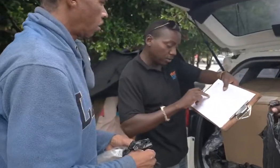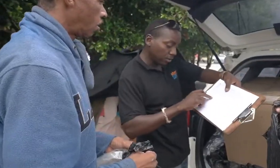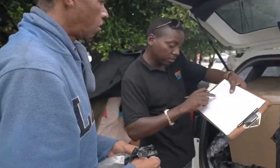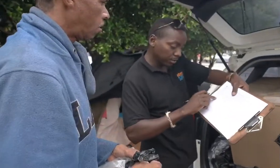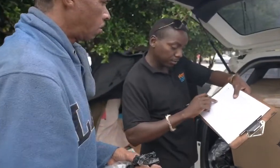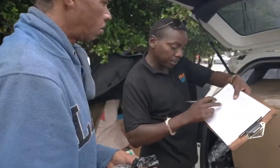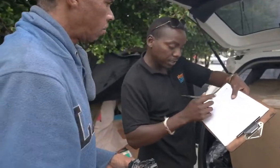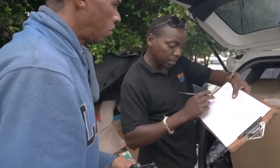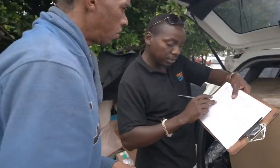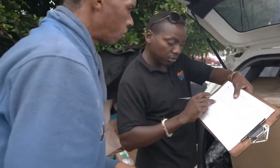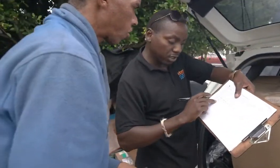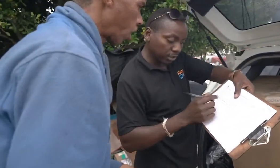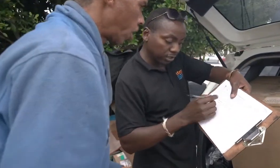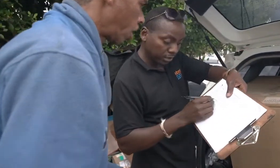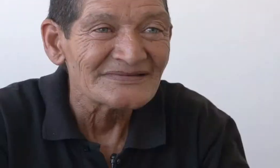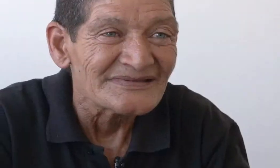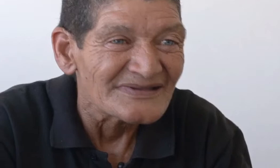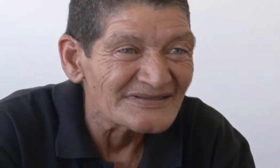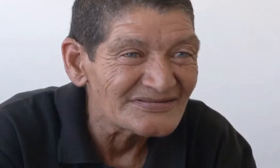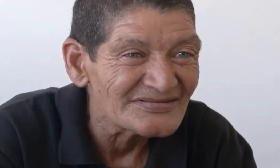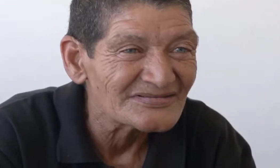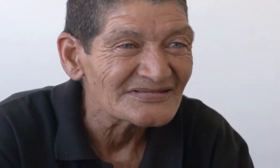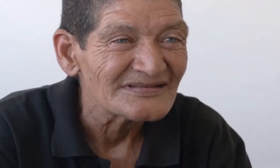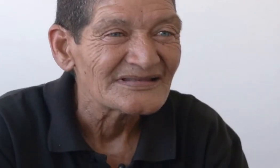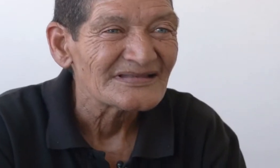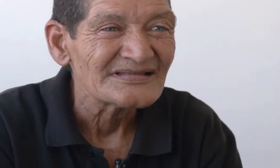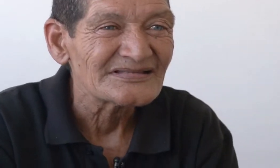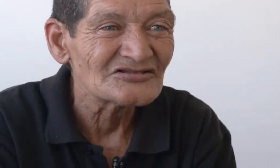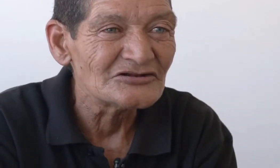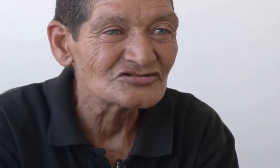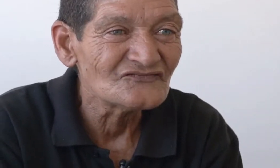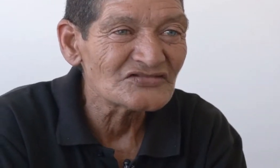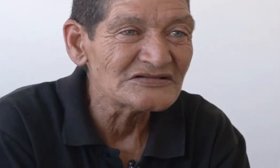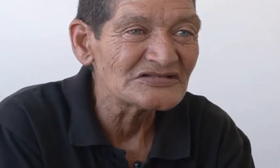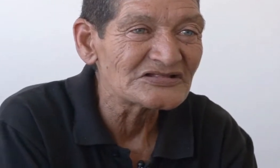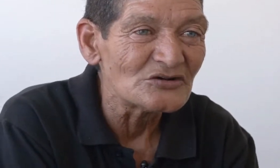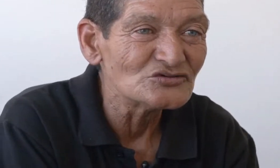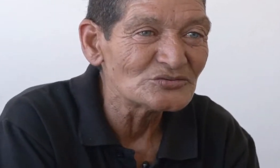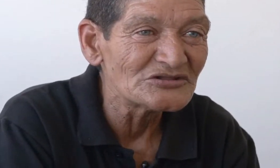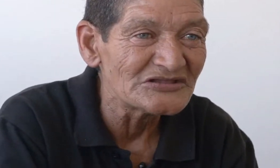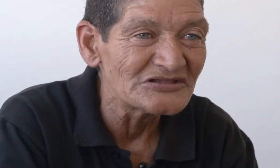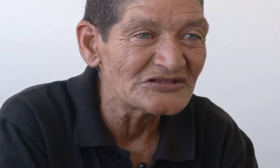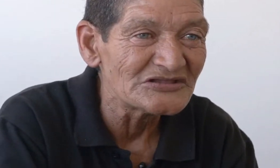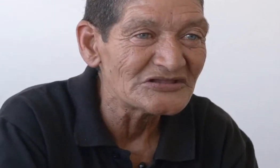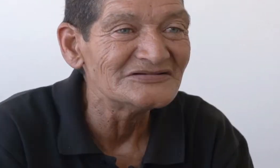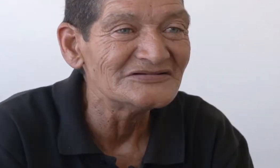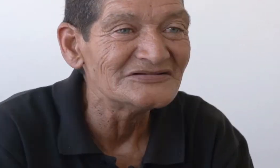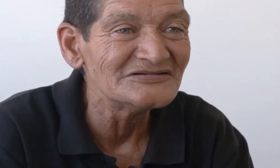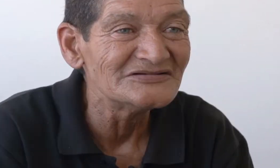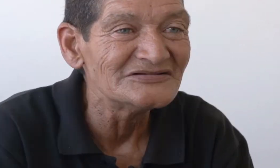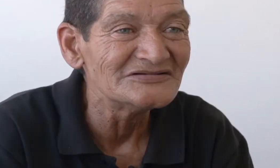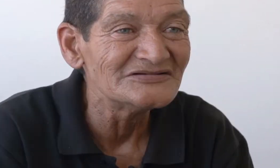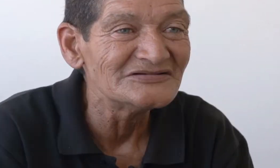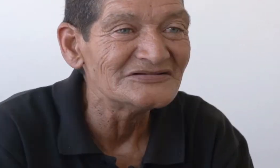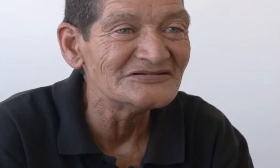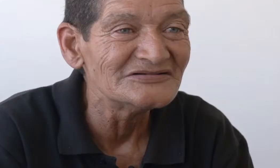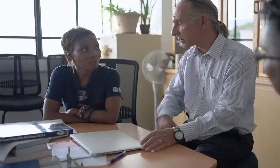spreading Hep C, AIDS. There's a lot of things that goes with that clean needle.